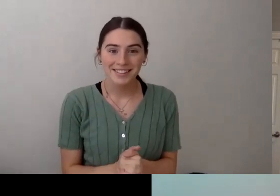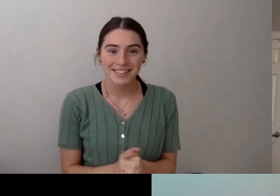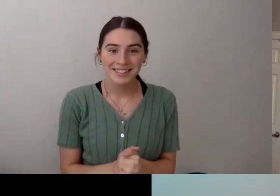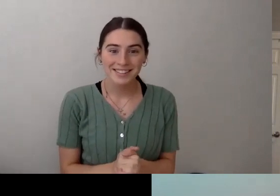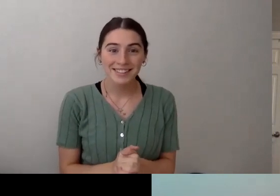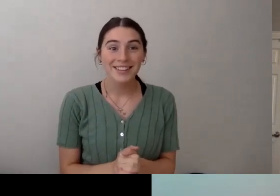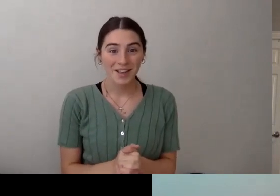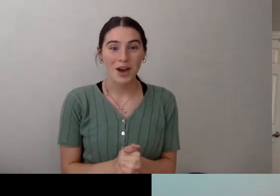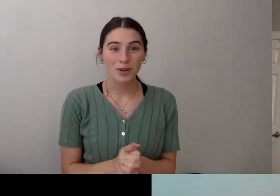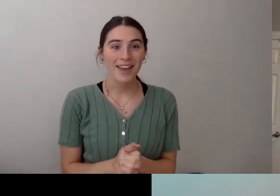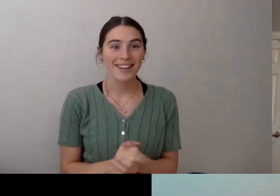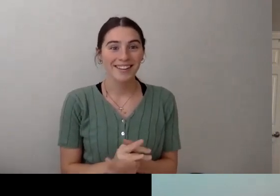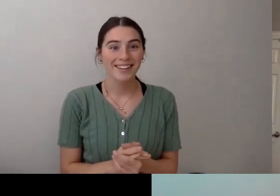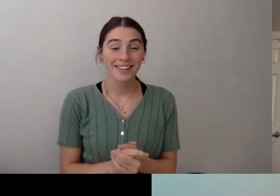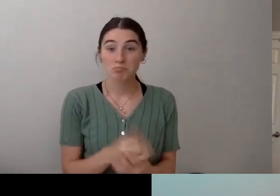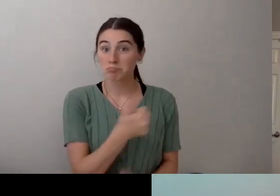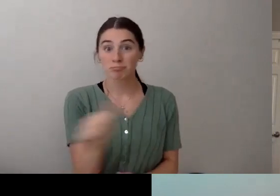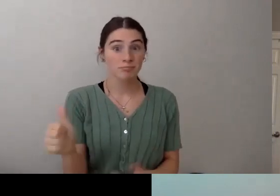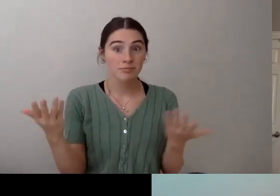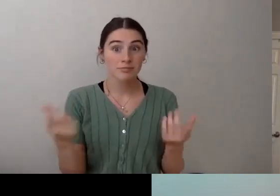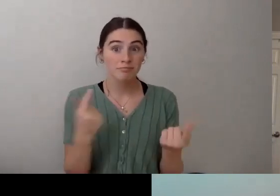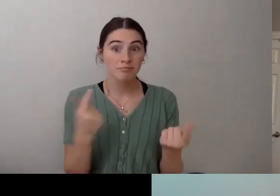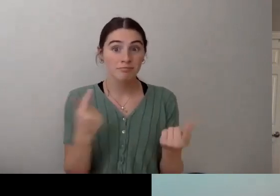Yep. Anything else?